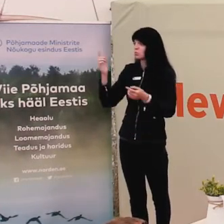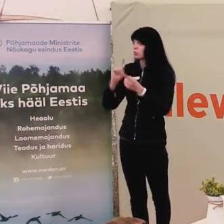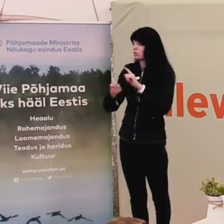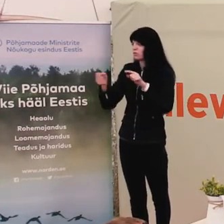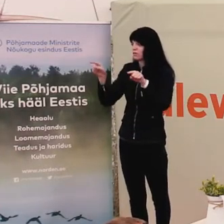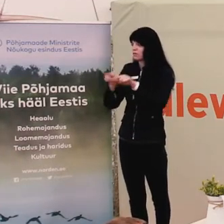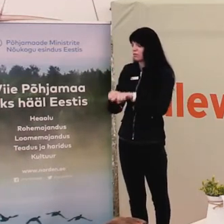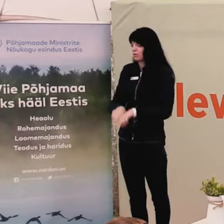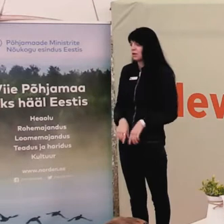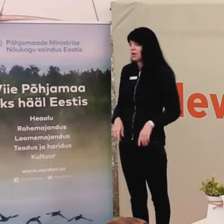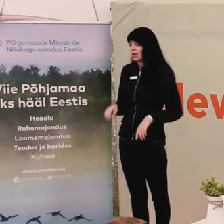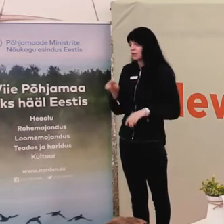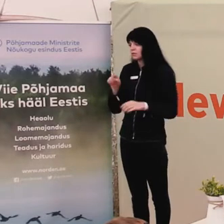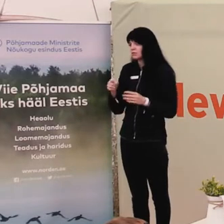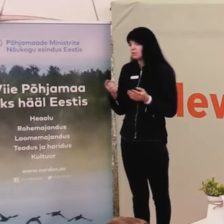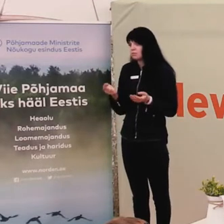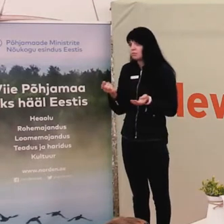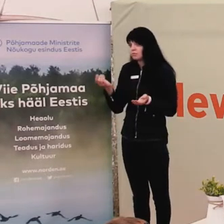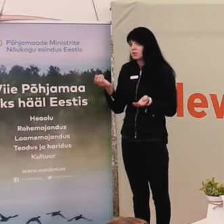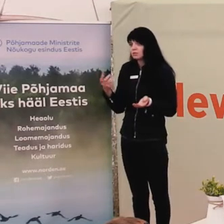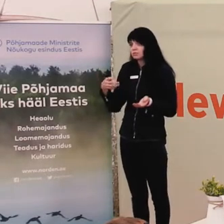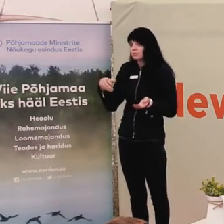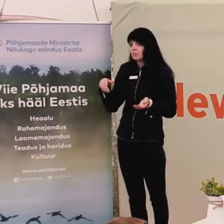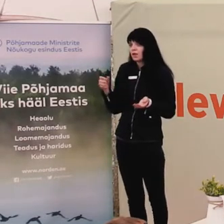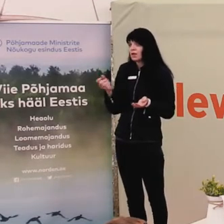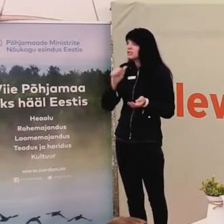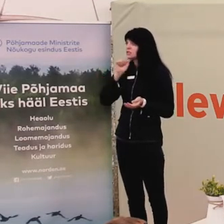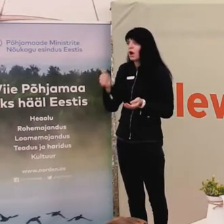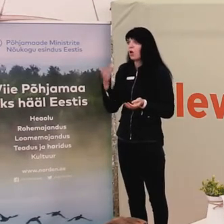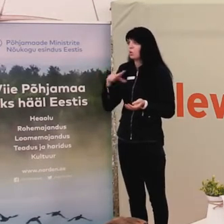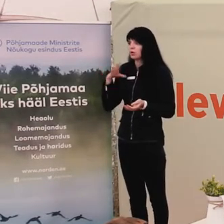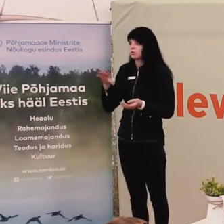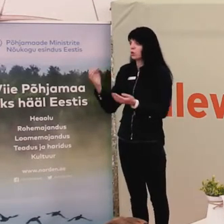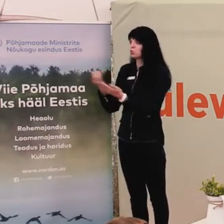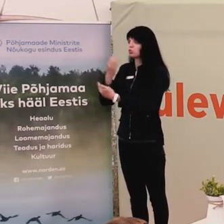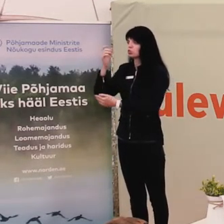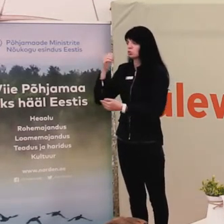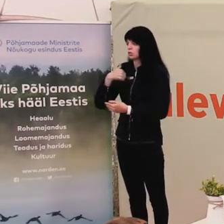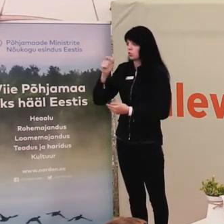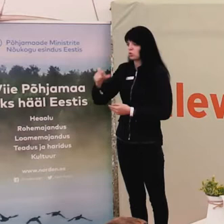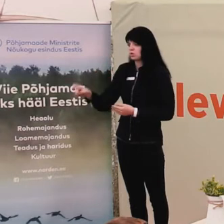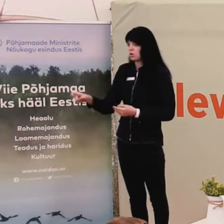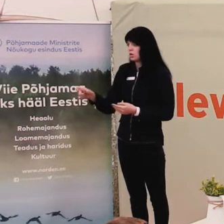I think we cannot wait until the next generation. We don't have that time, so we can just hope that